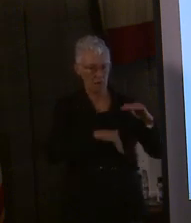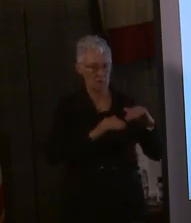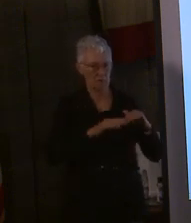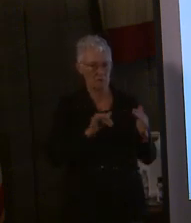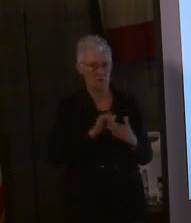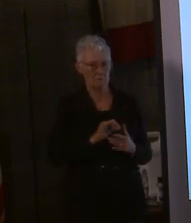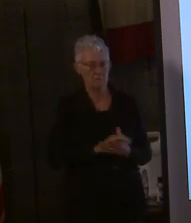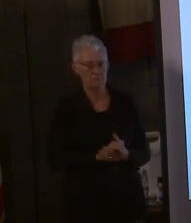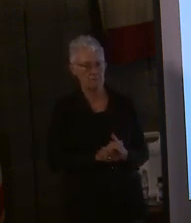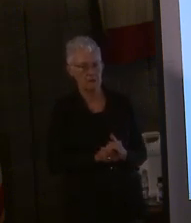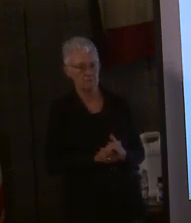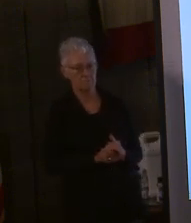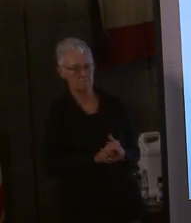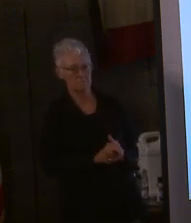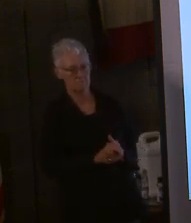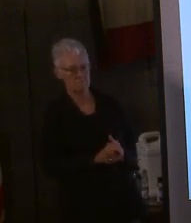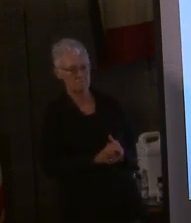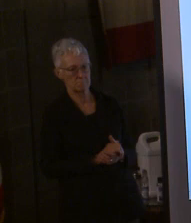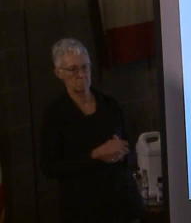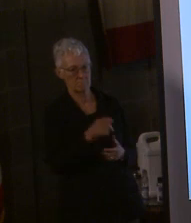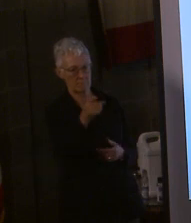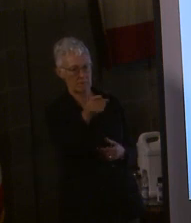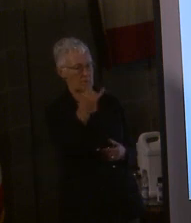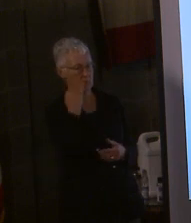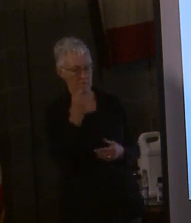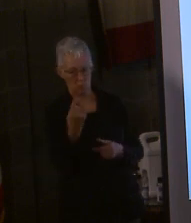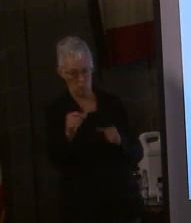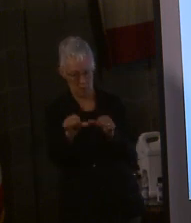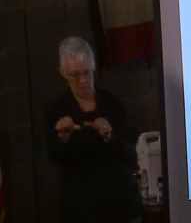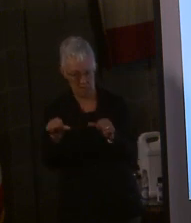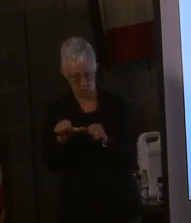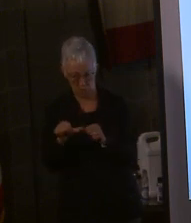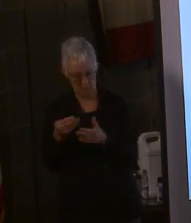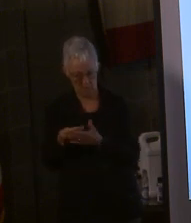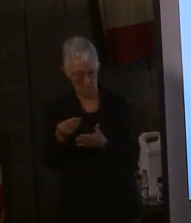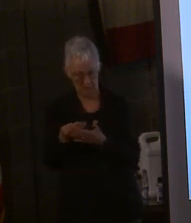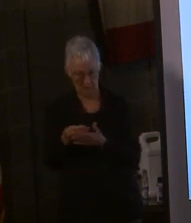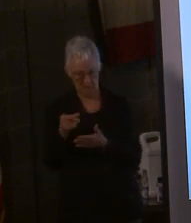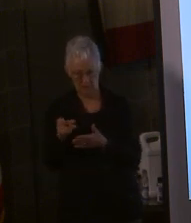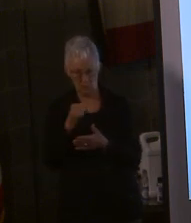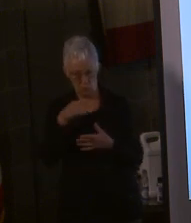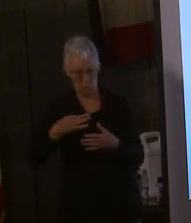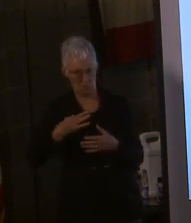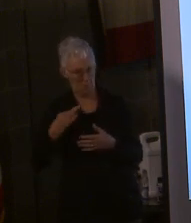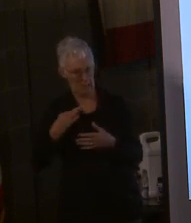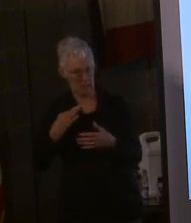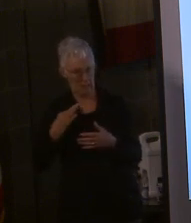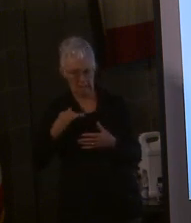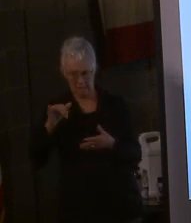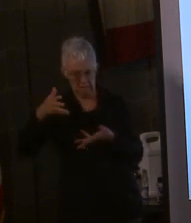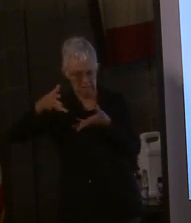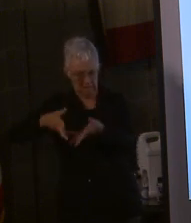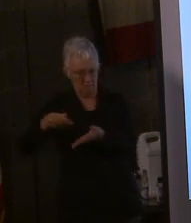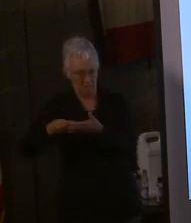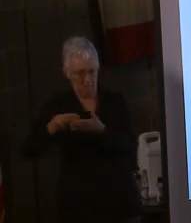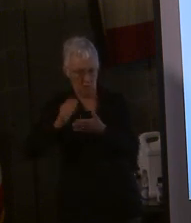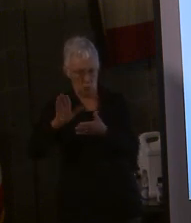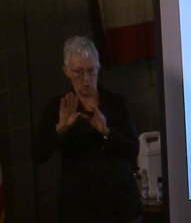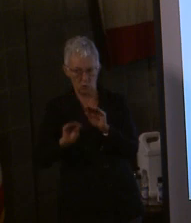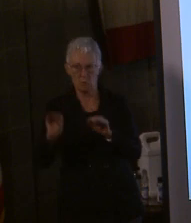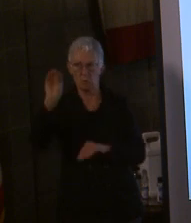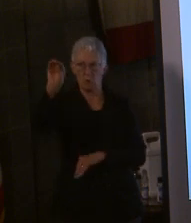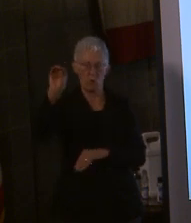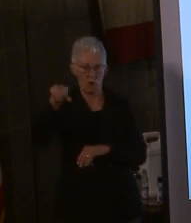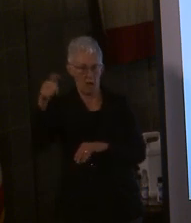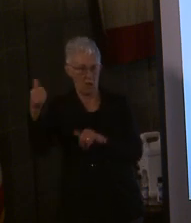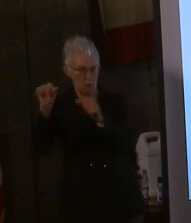If one area doesn't apply for all the money that's allotted, will that then go to another area? So the question is,